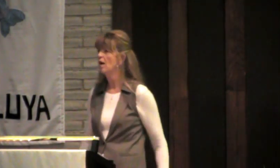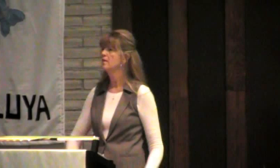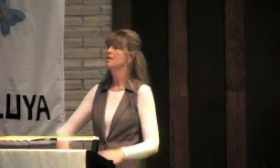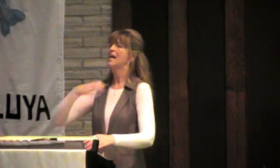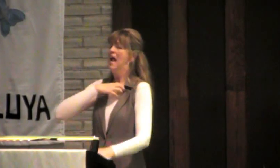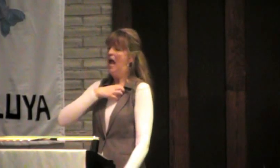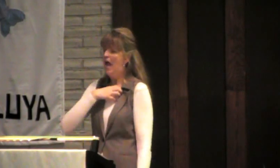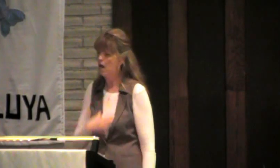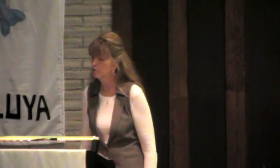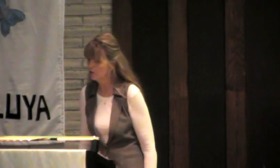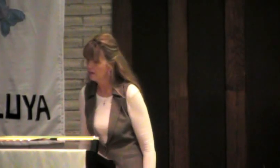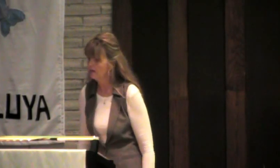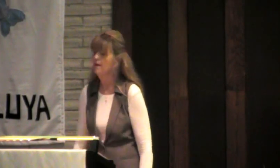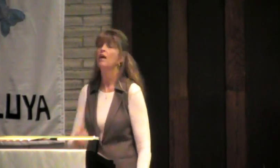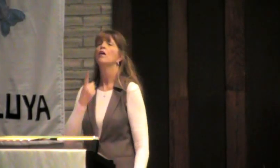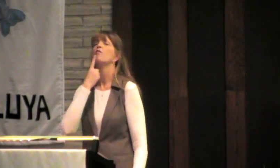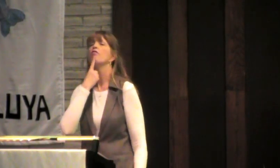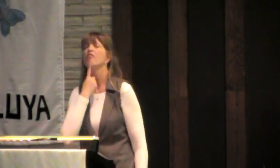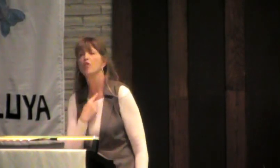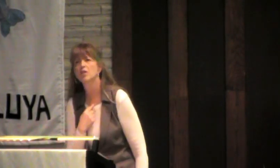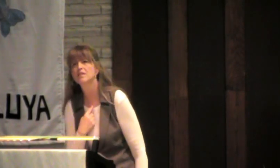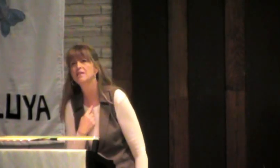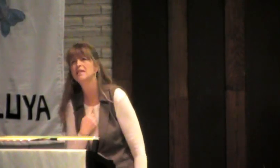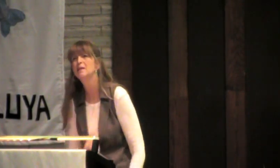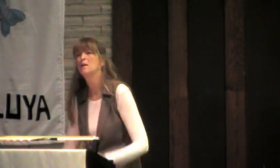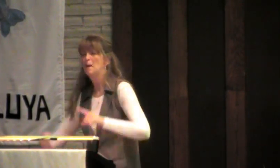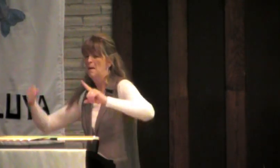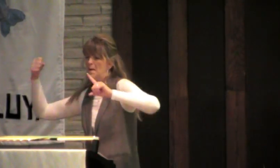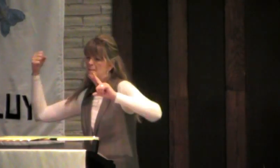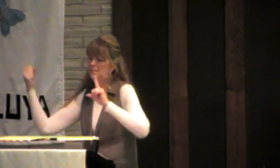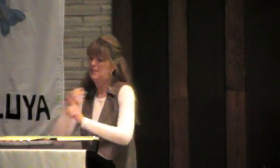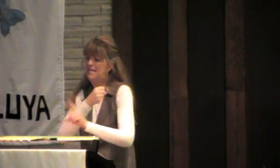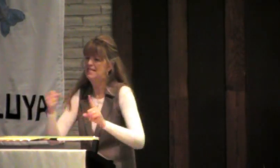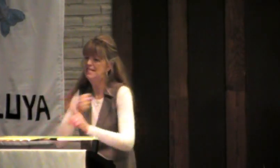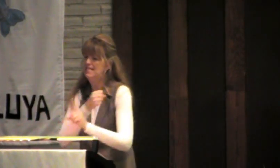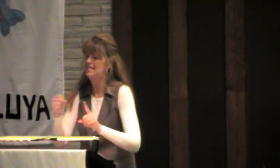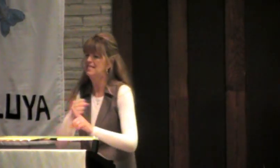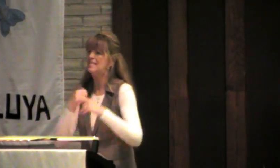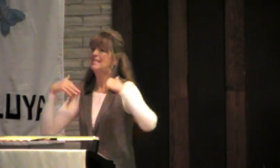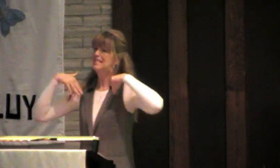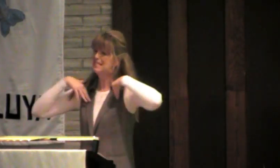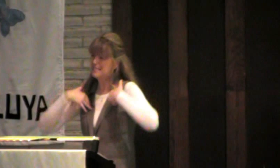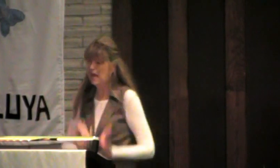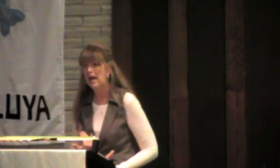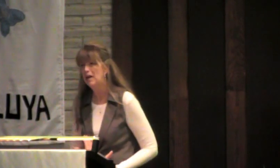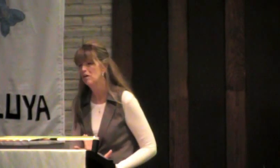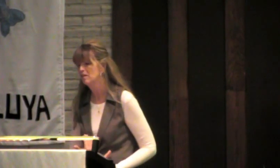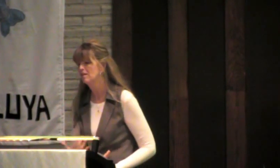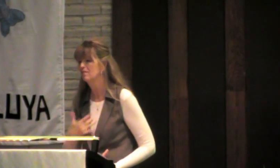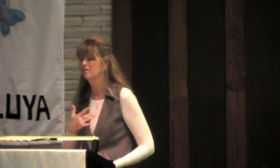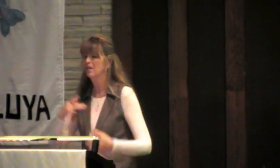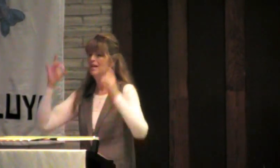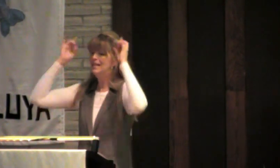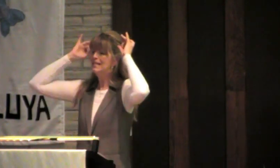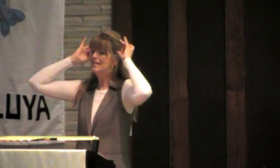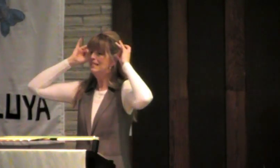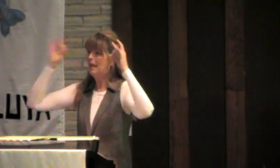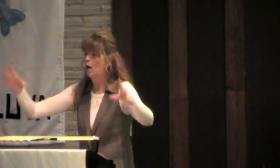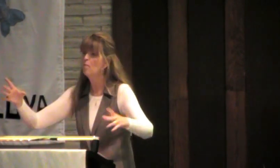have, you know, think about Jesus Christ. He was hungry, he was thirsty, he had been beaten, he was tired, he